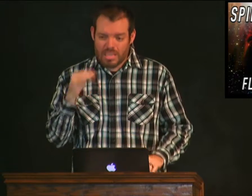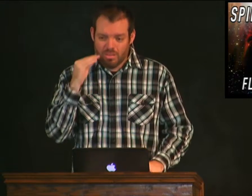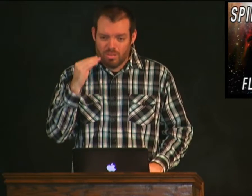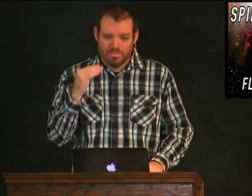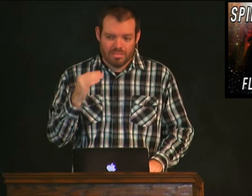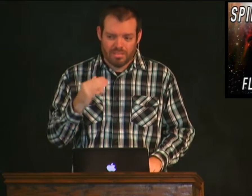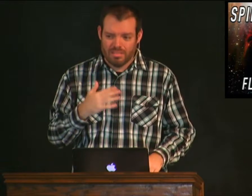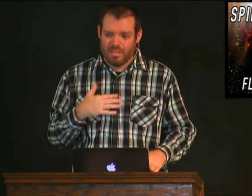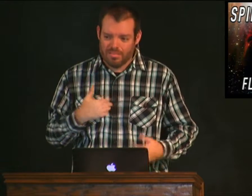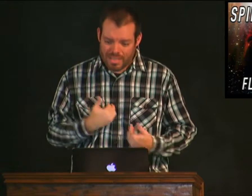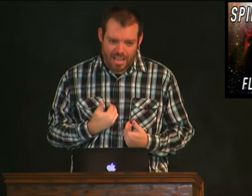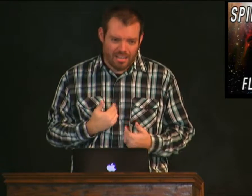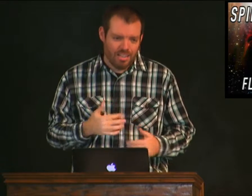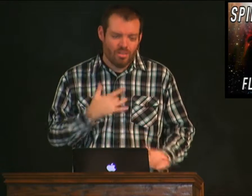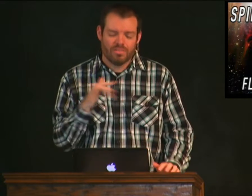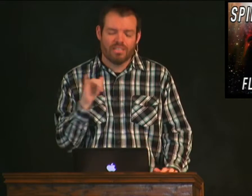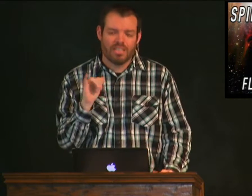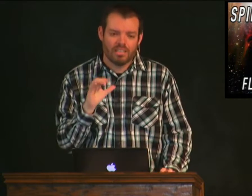tired. I stay home.